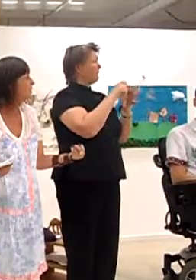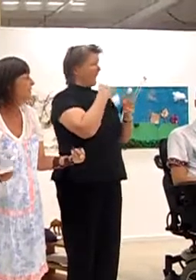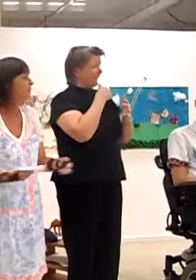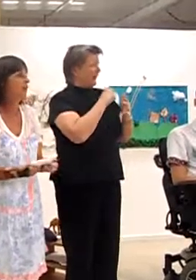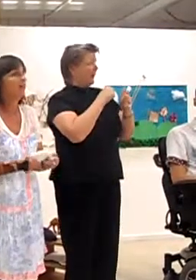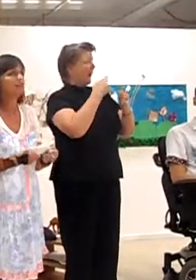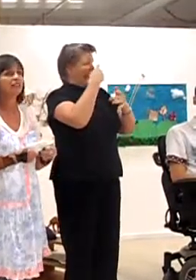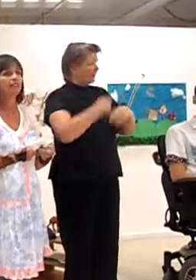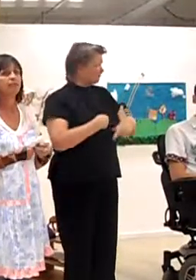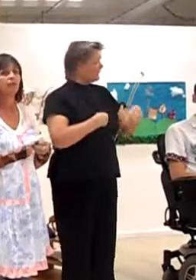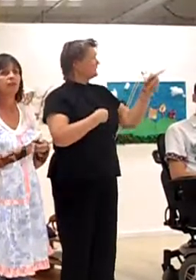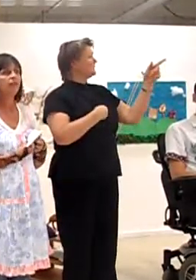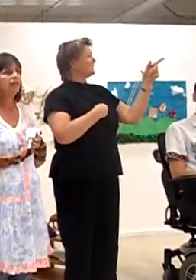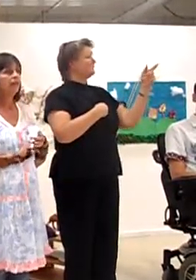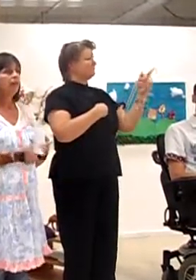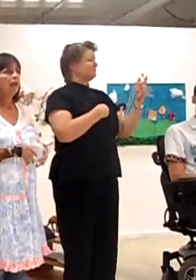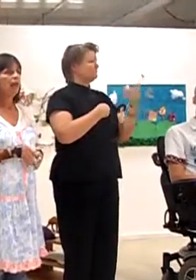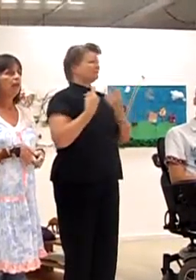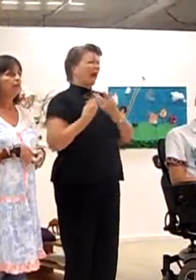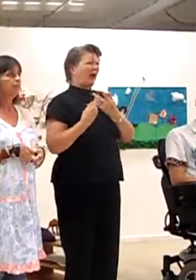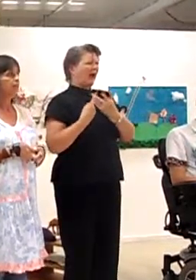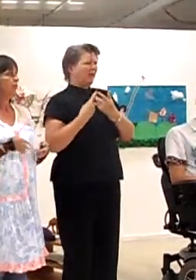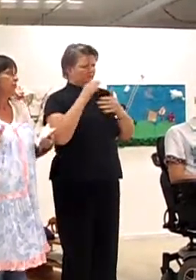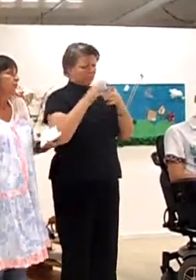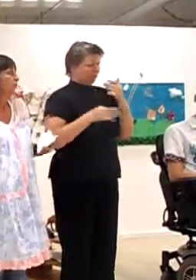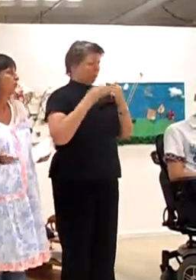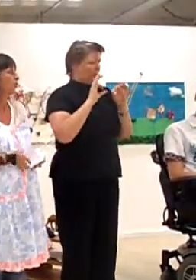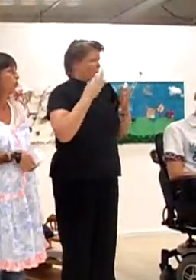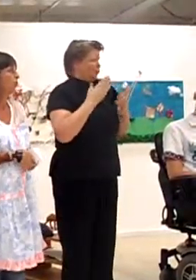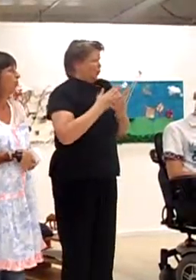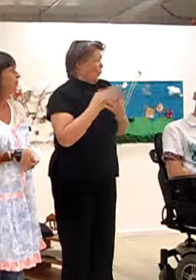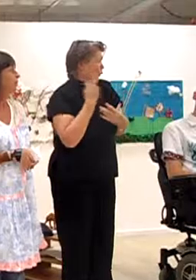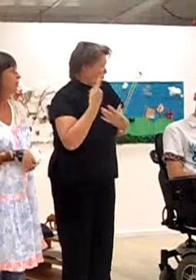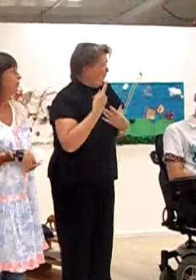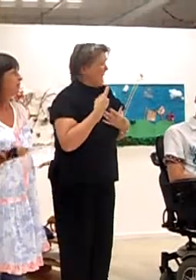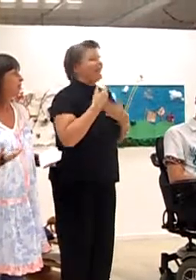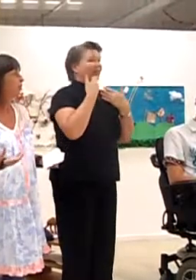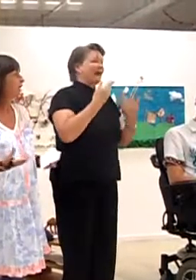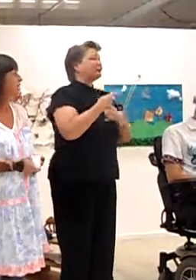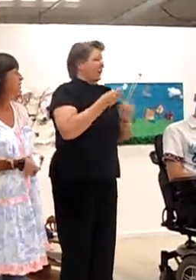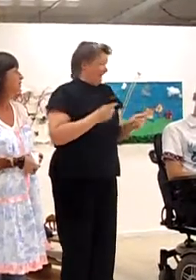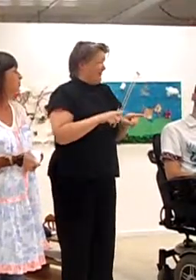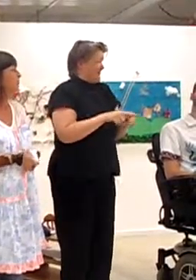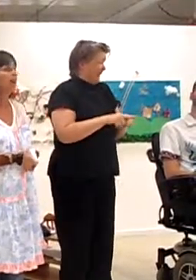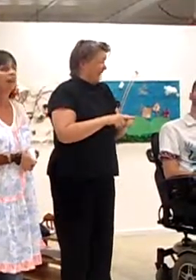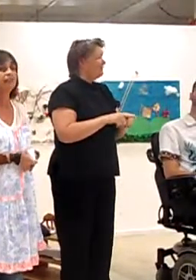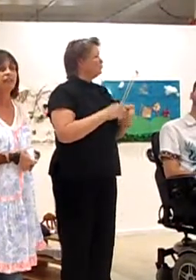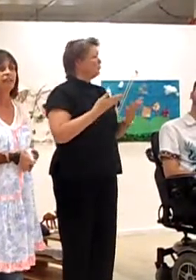curators in South Australia working on this project. So, thanks to them.